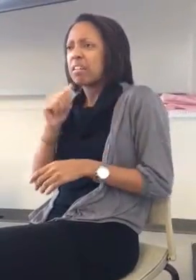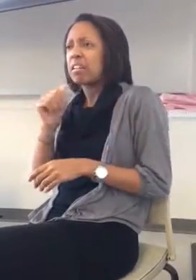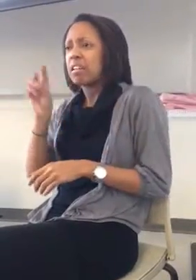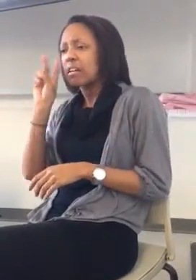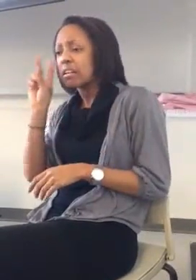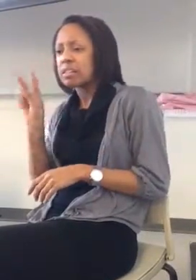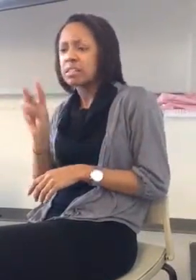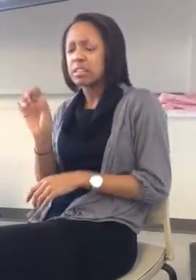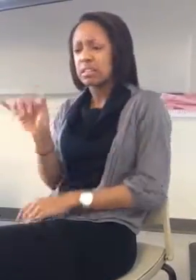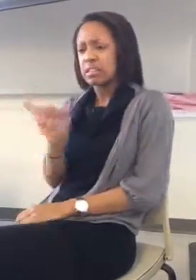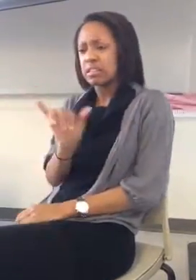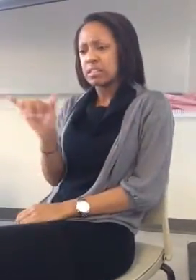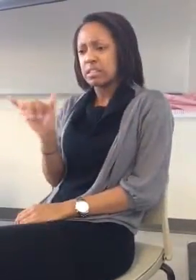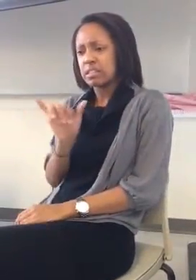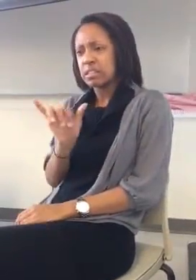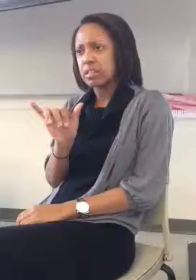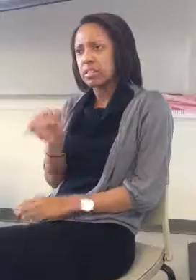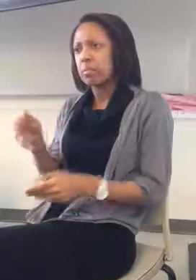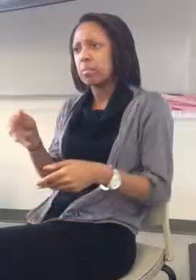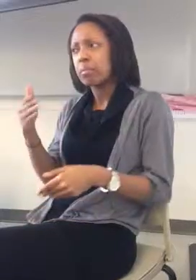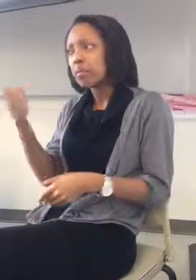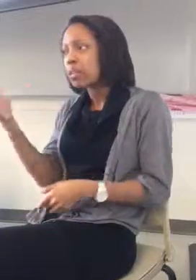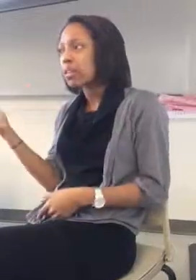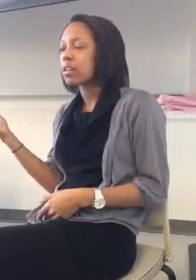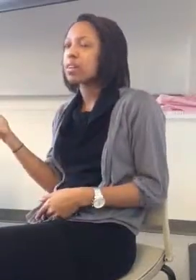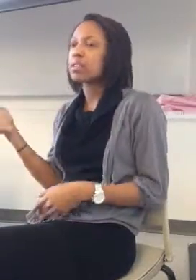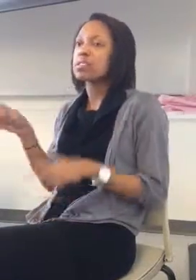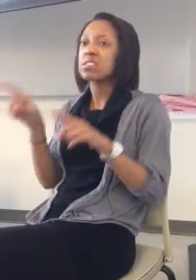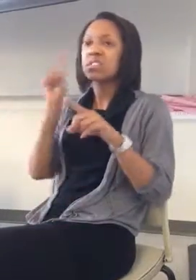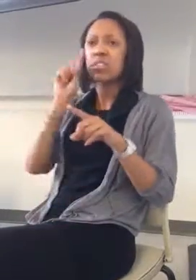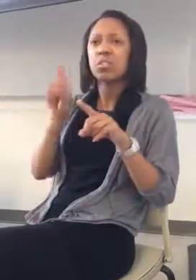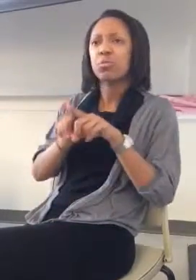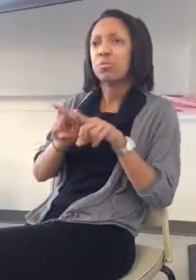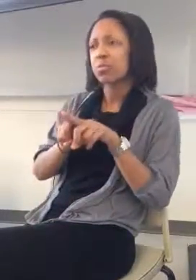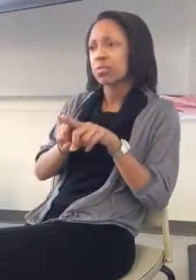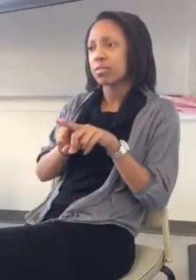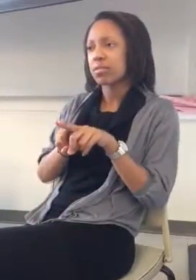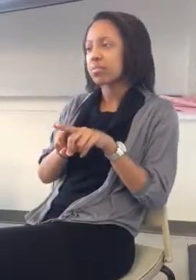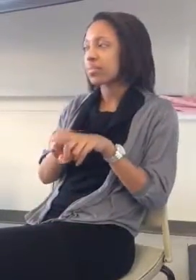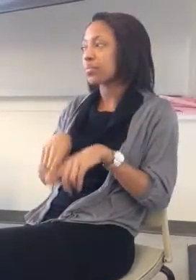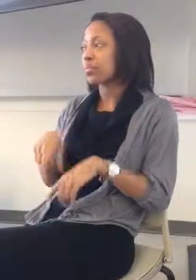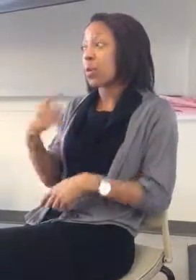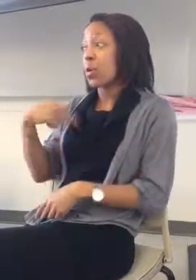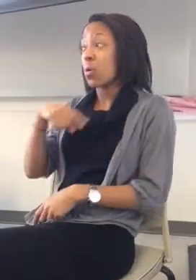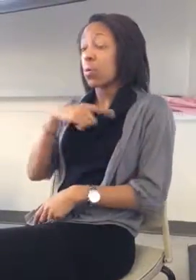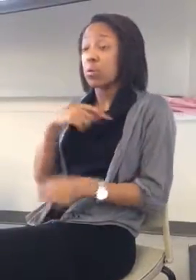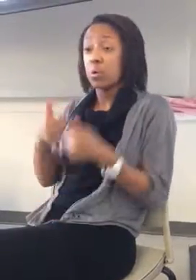same ethics as you. You know, we are the most ethical of any profession.